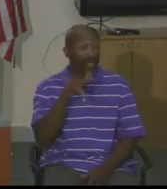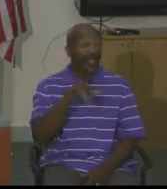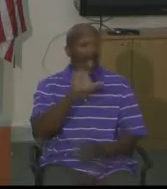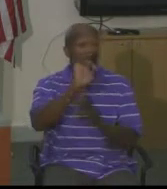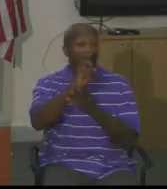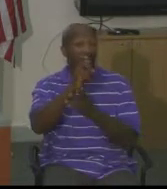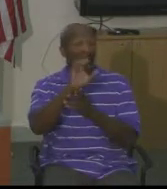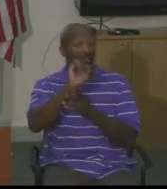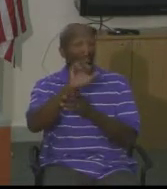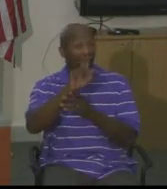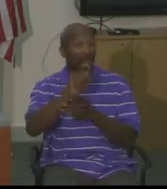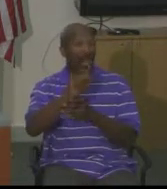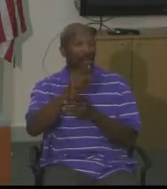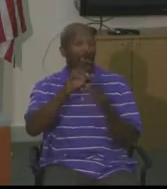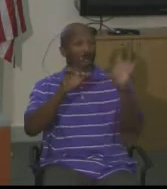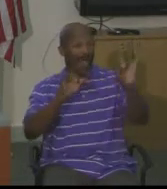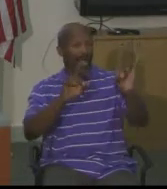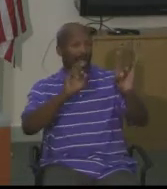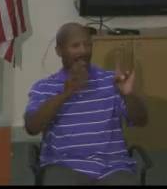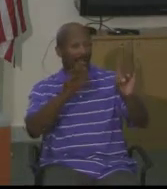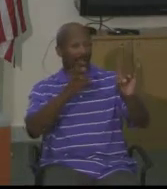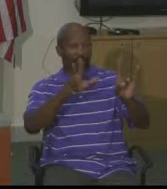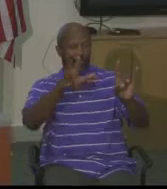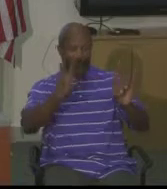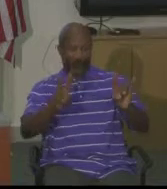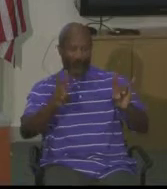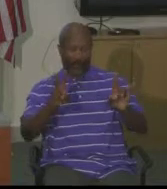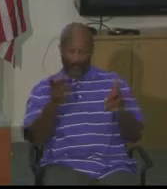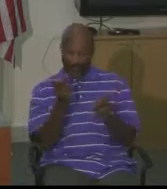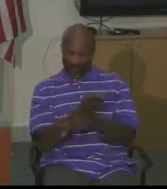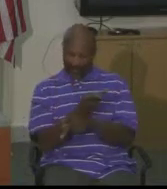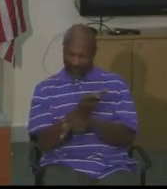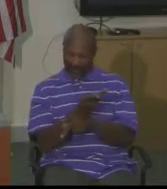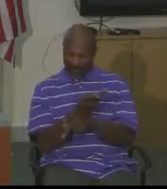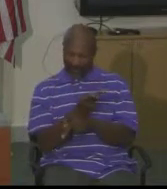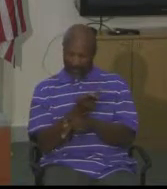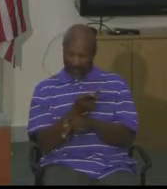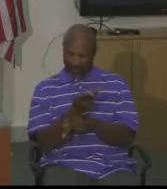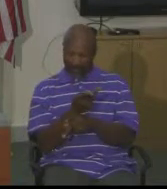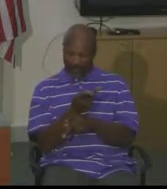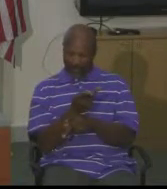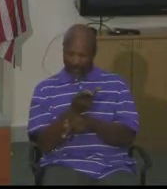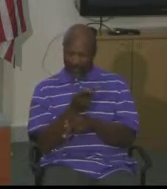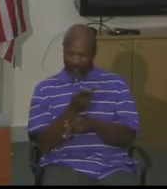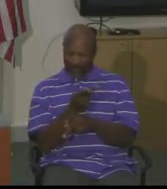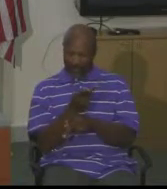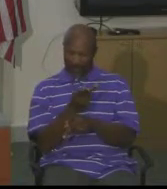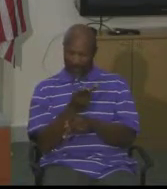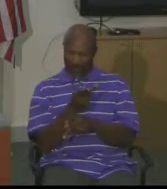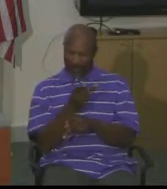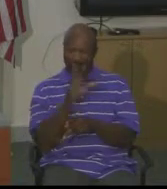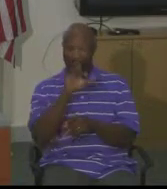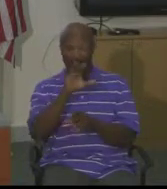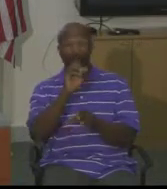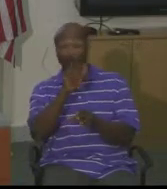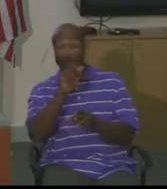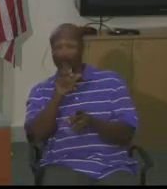8X slot, so let's multiply that. It's 32, actually it's not counted. With